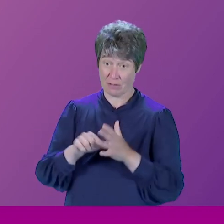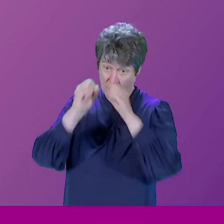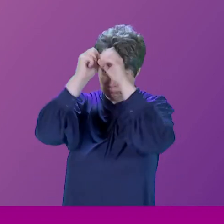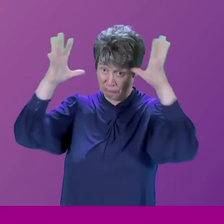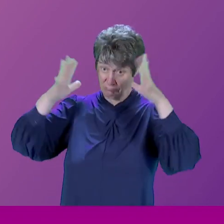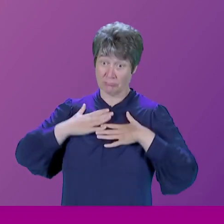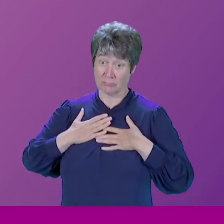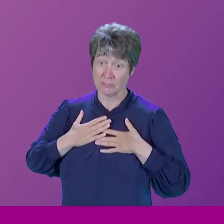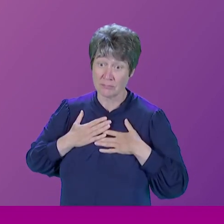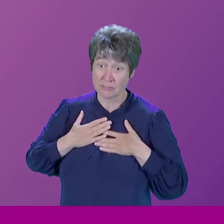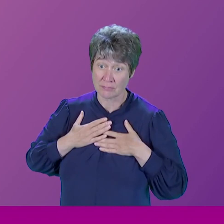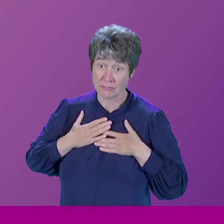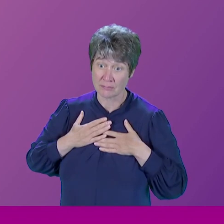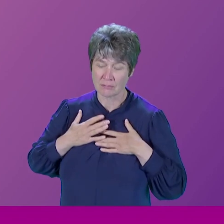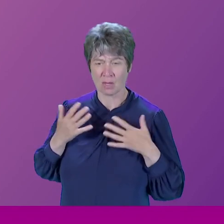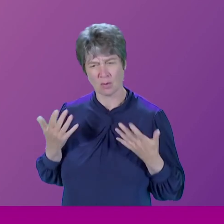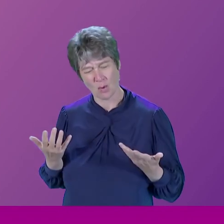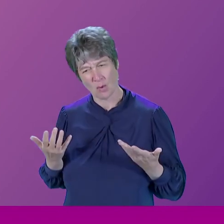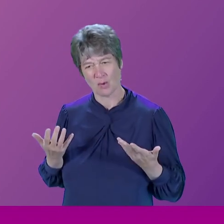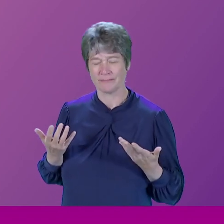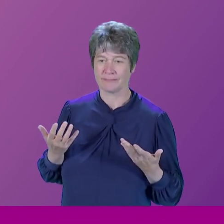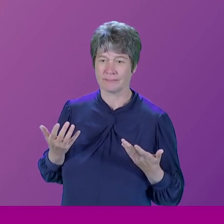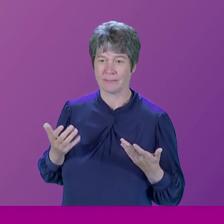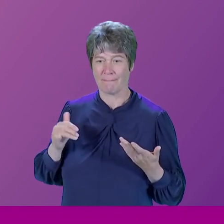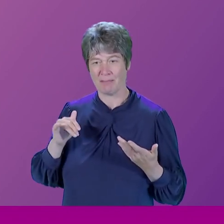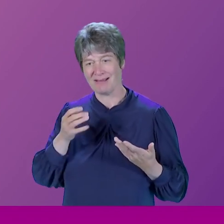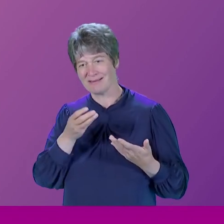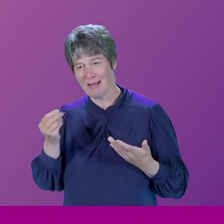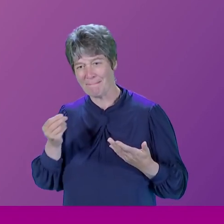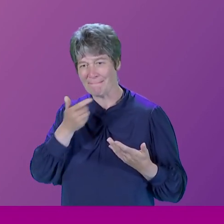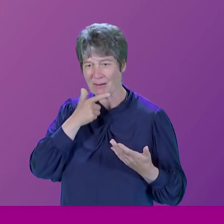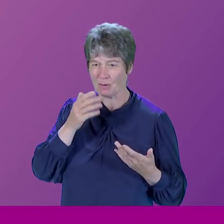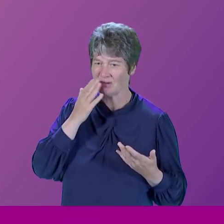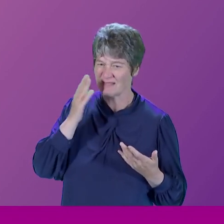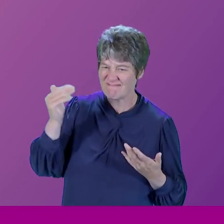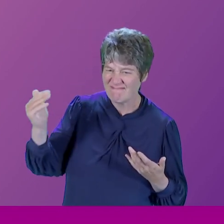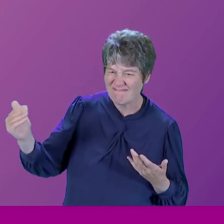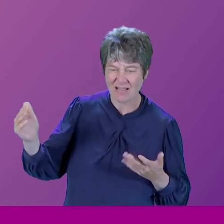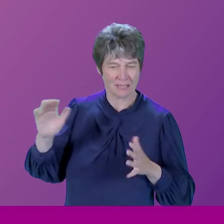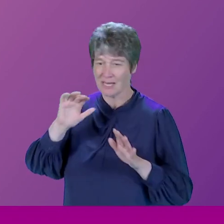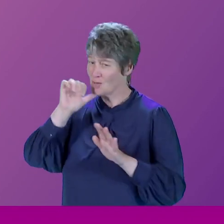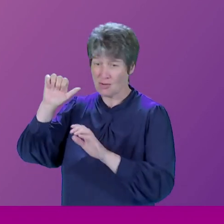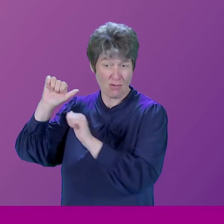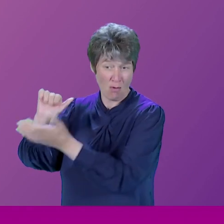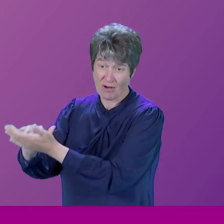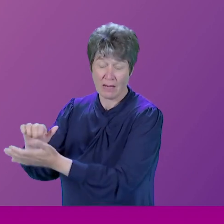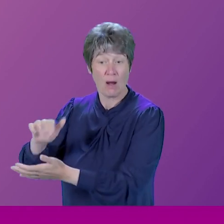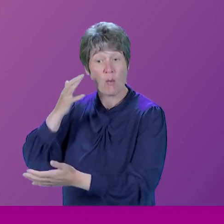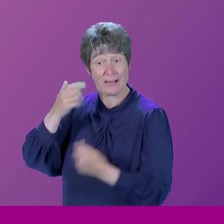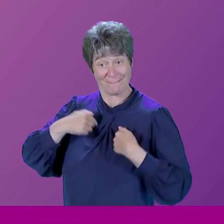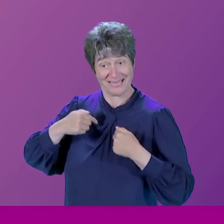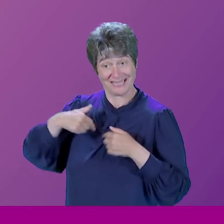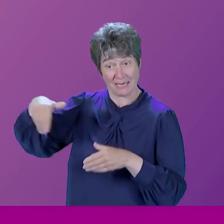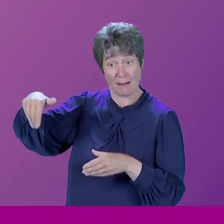I think some of the whinging is not justified. Because, for example, when I was a member of parliament,